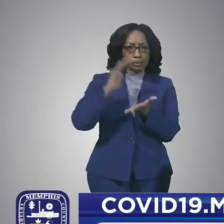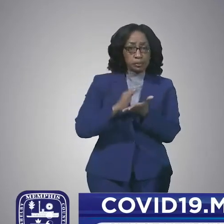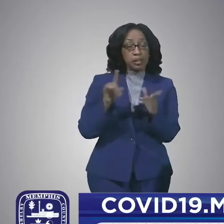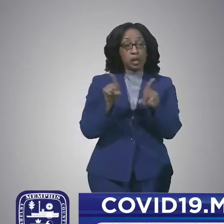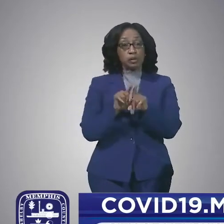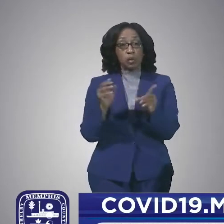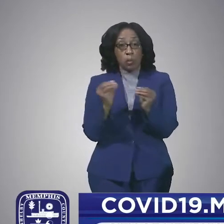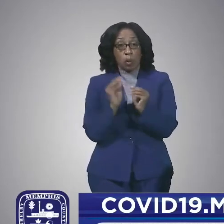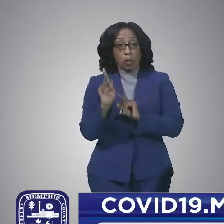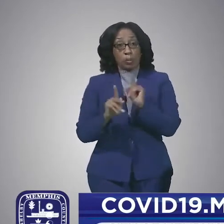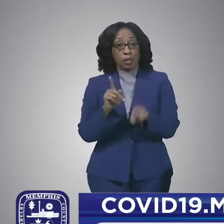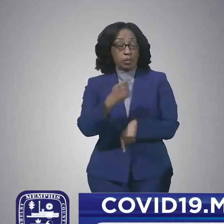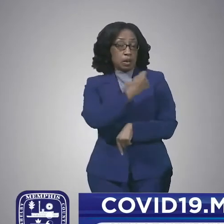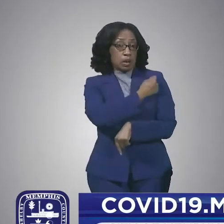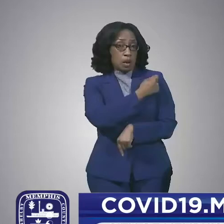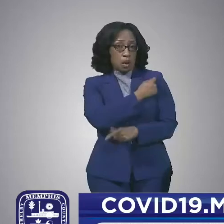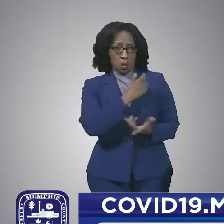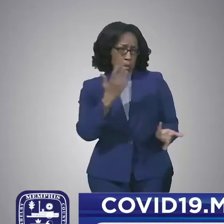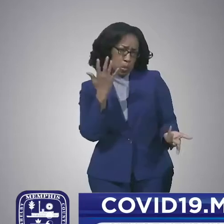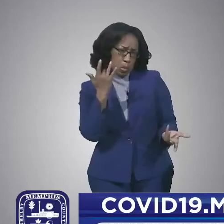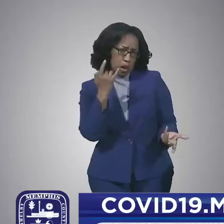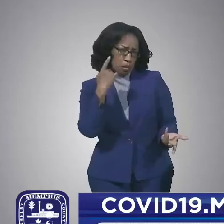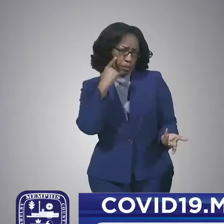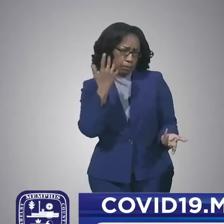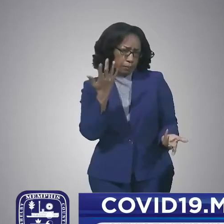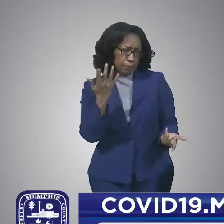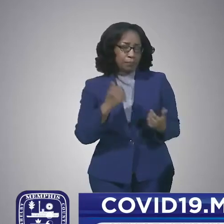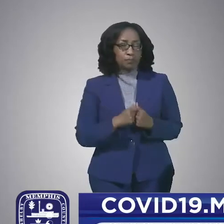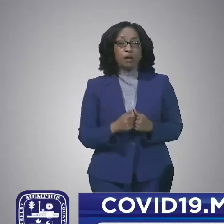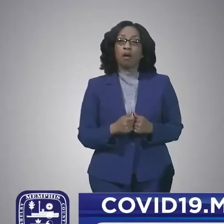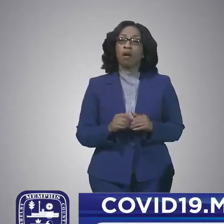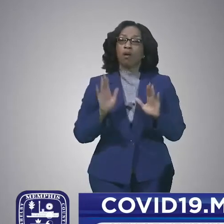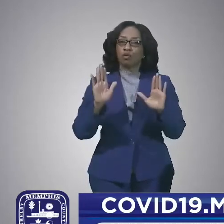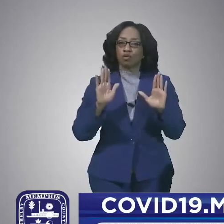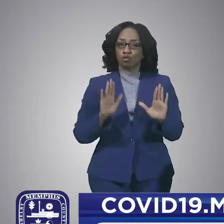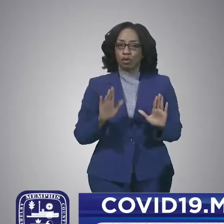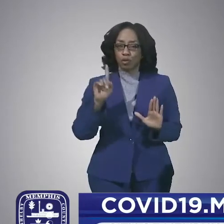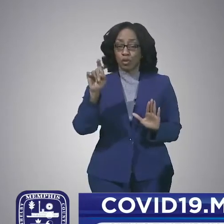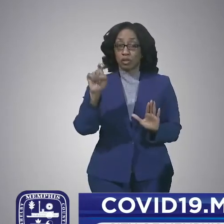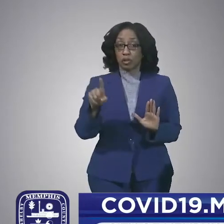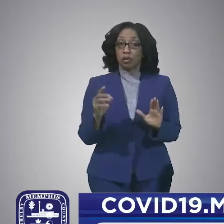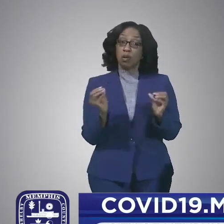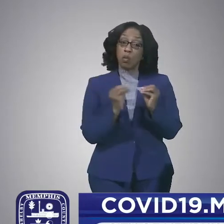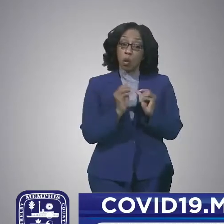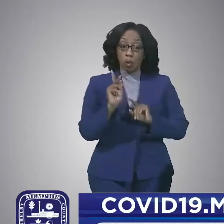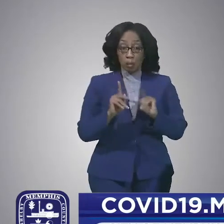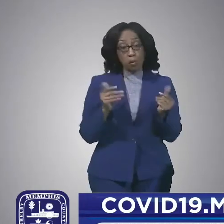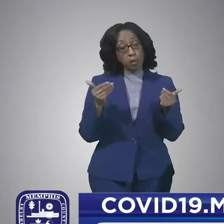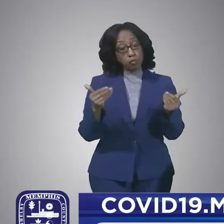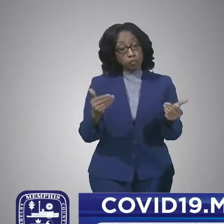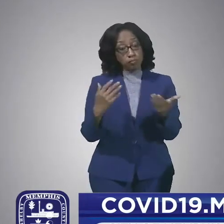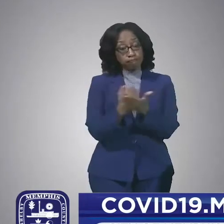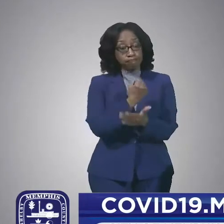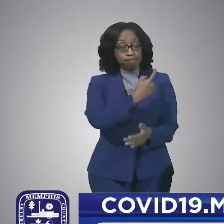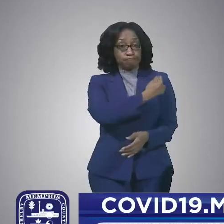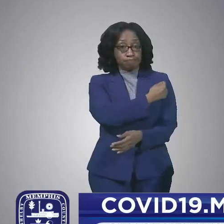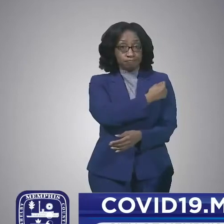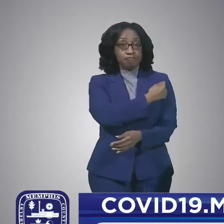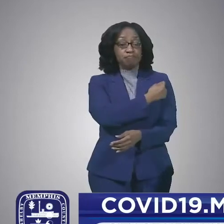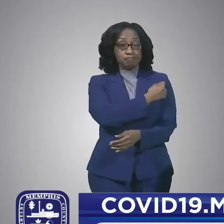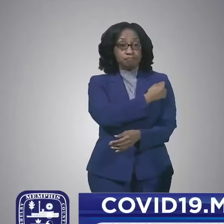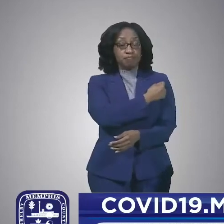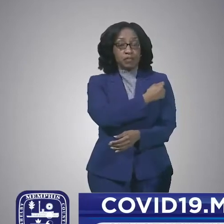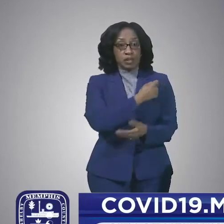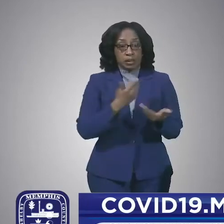vaccinated? Great question. So not only are more people getting vaccinated, but at least in Shelby